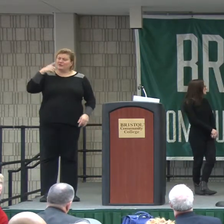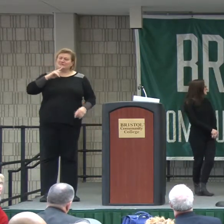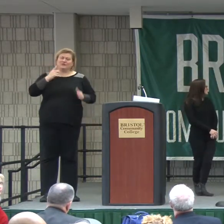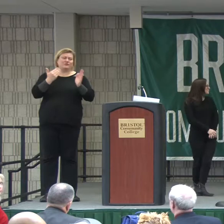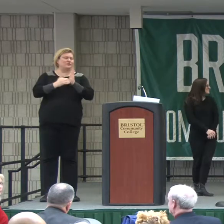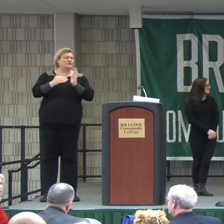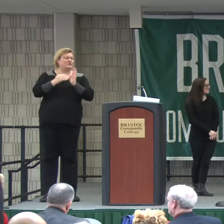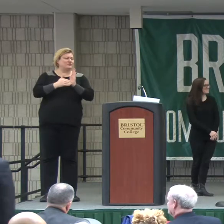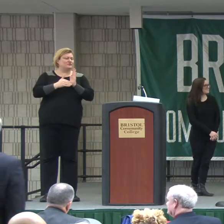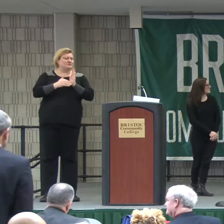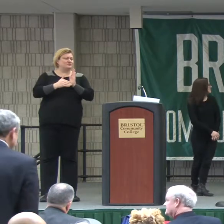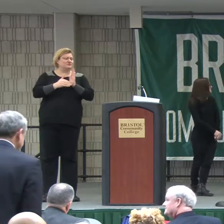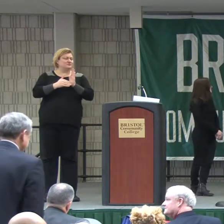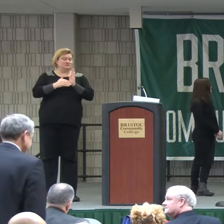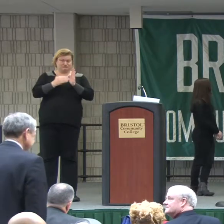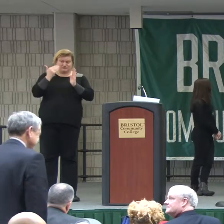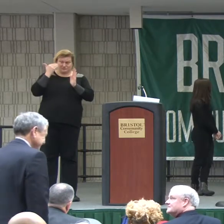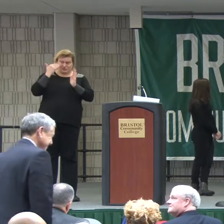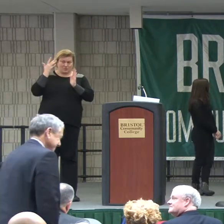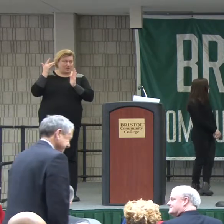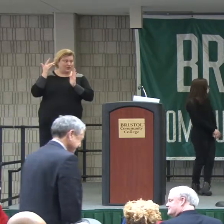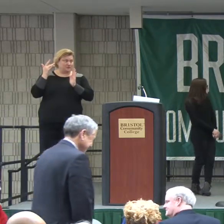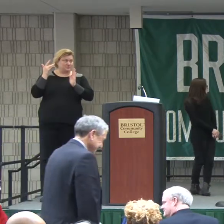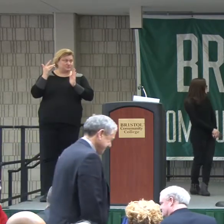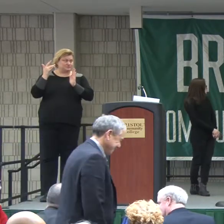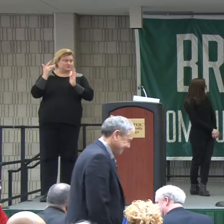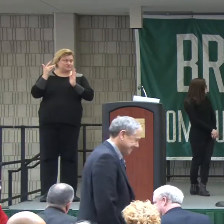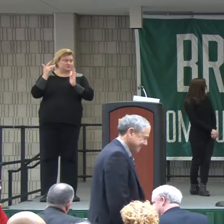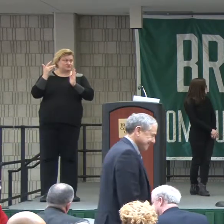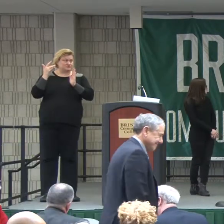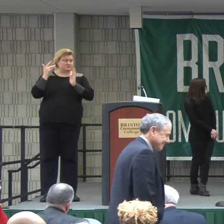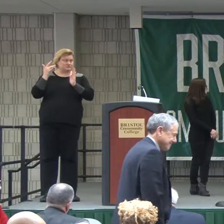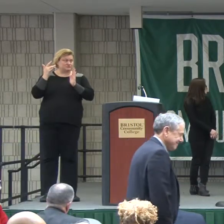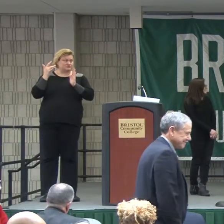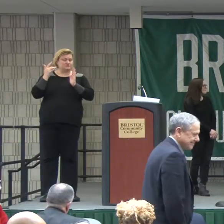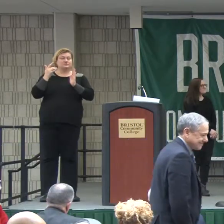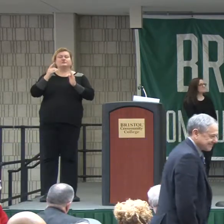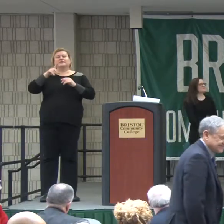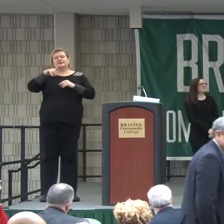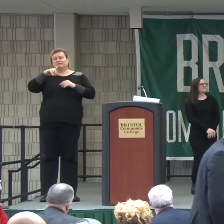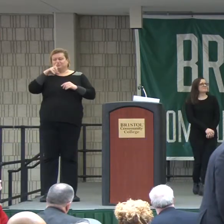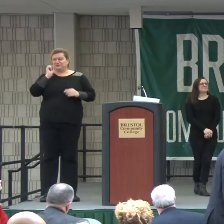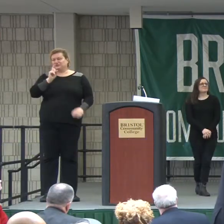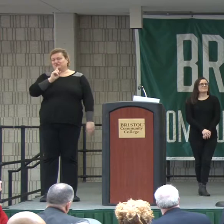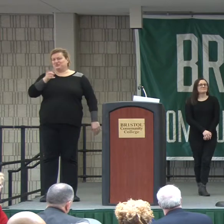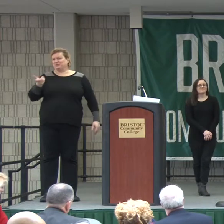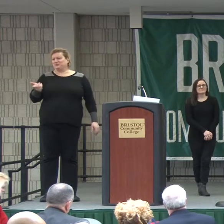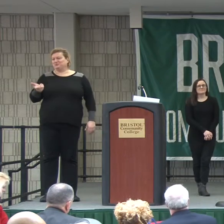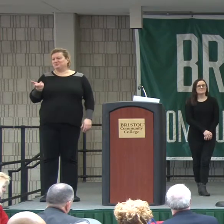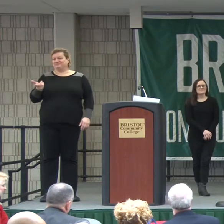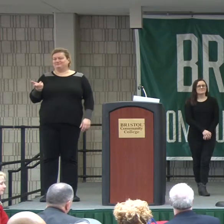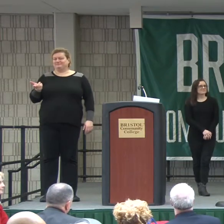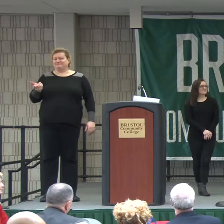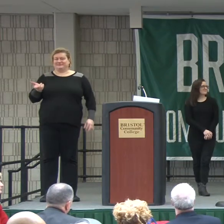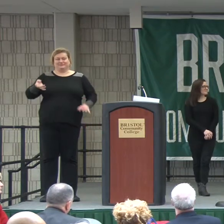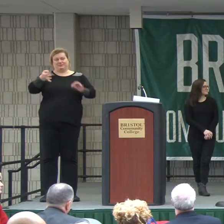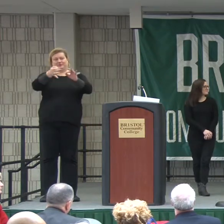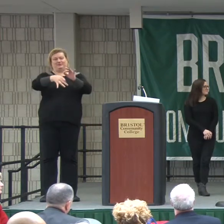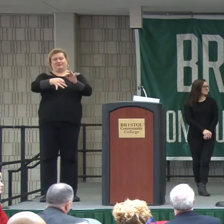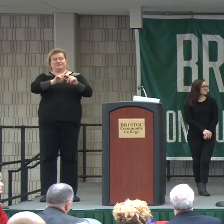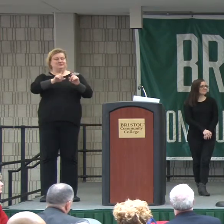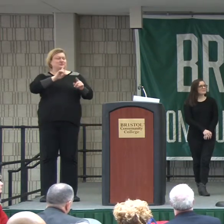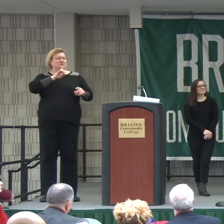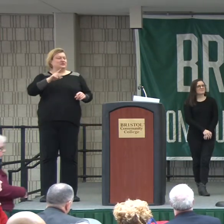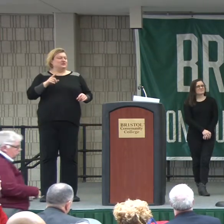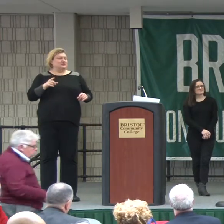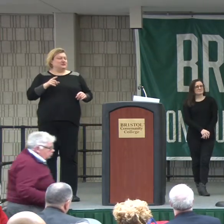saying that? Do you know why they keep saying it? Because it's true, that's right. It's just that simple.